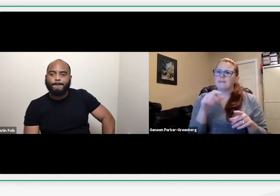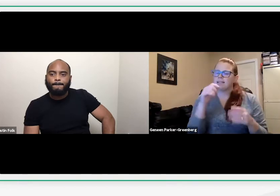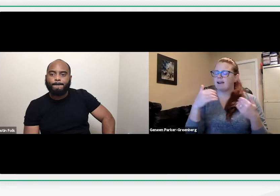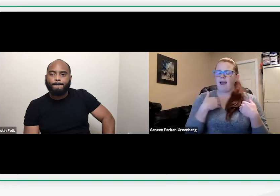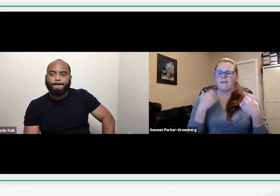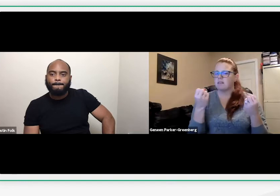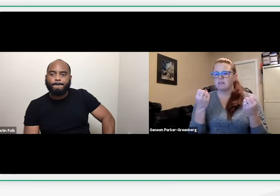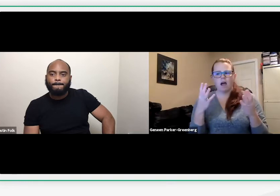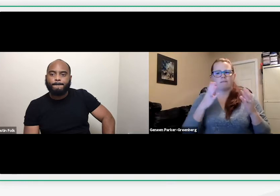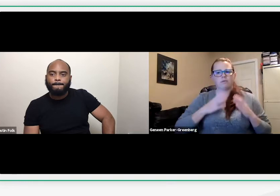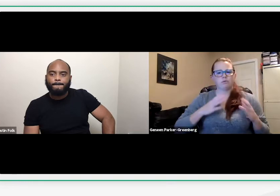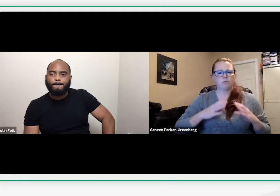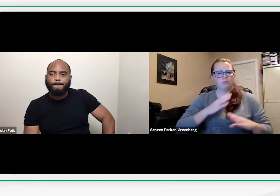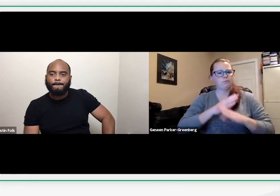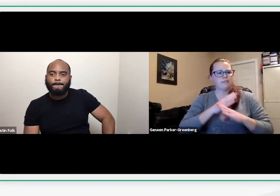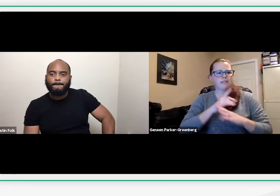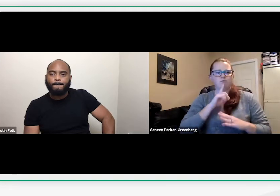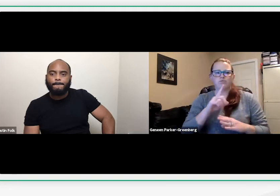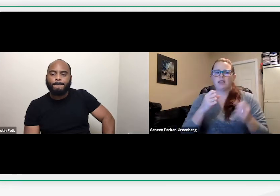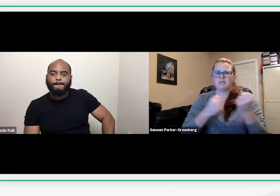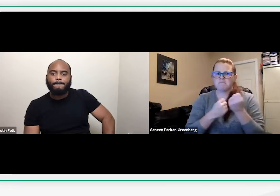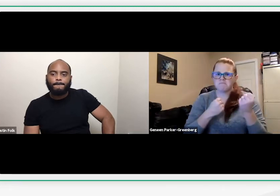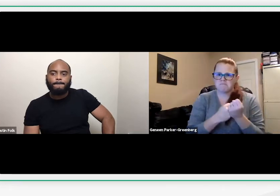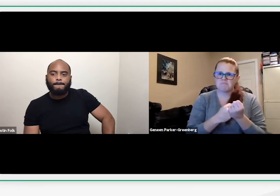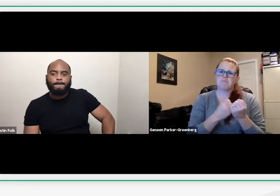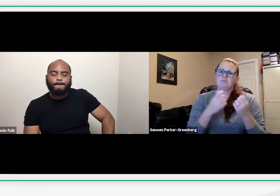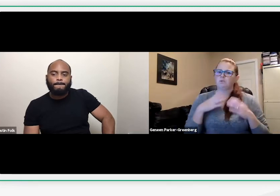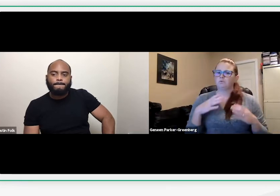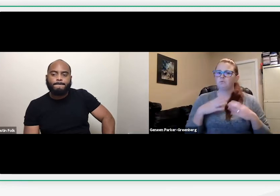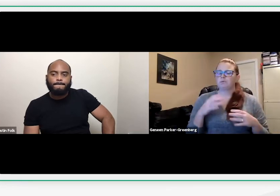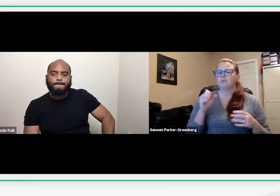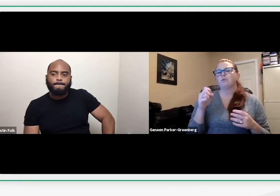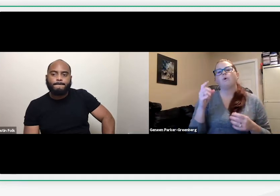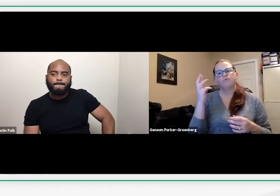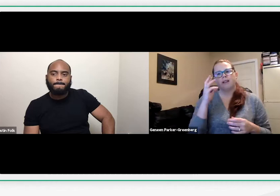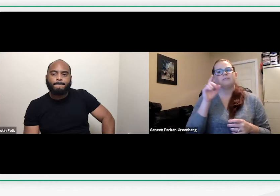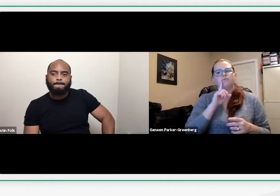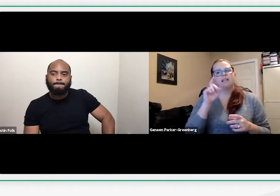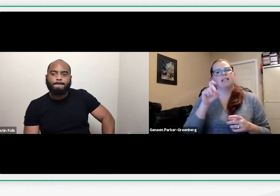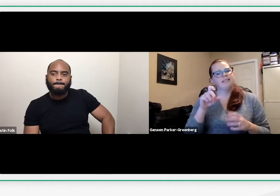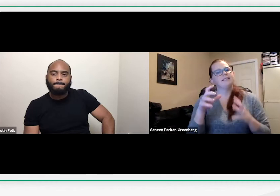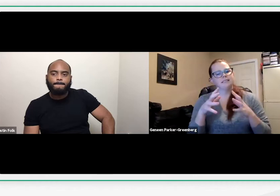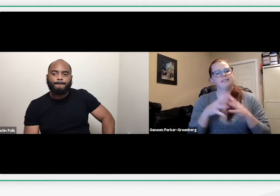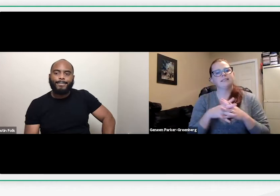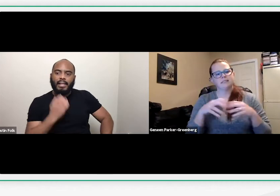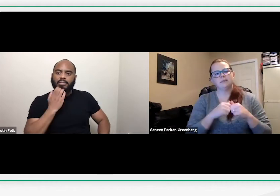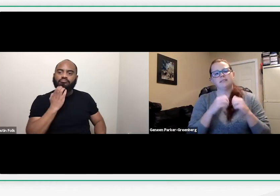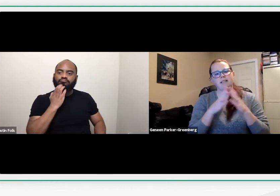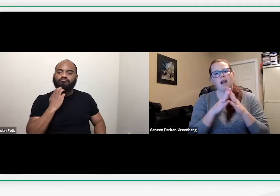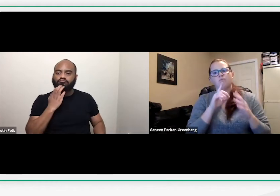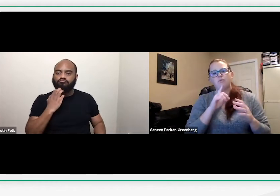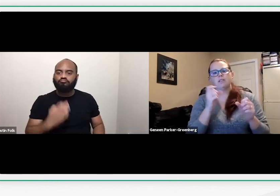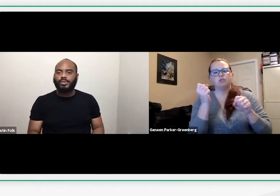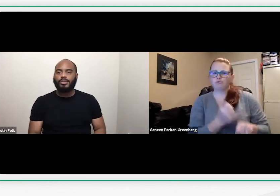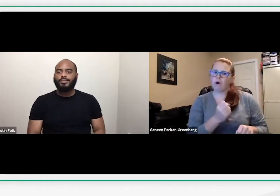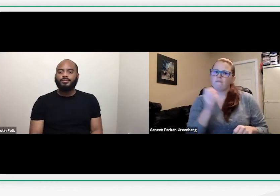bankruptcy was happening, and with the huge crash, it happened because there wasn't consumer protections in